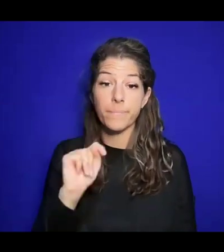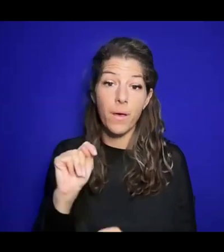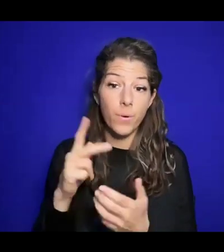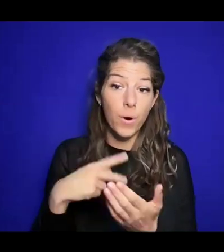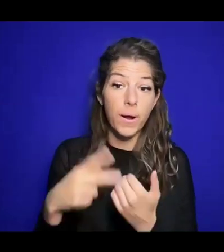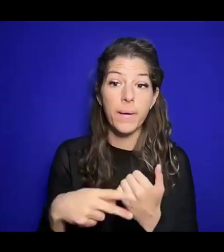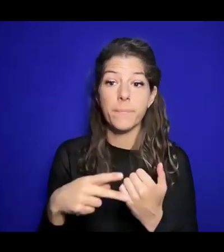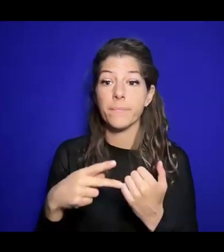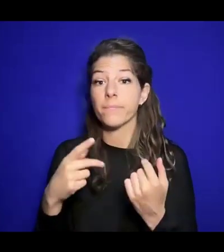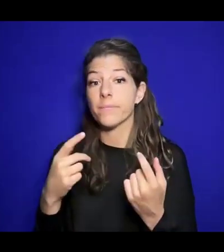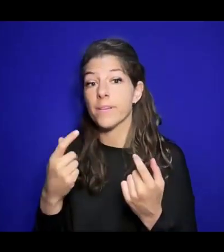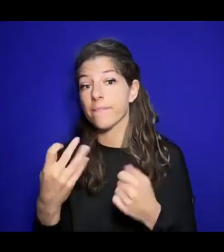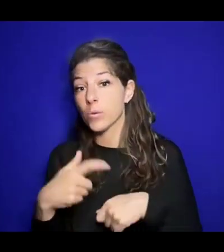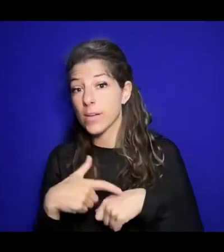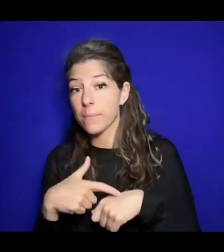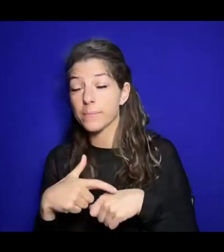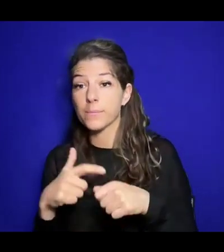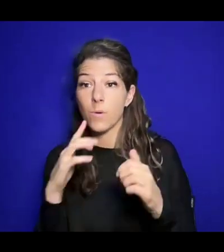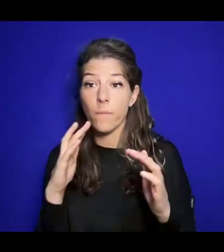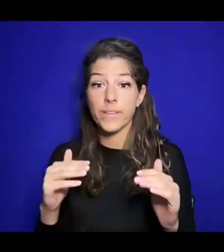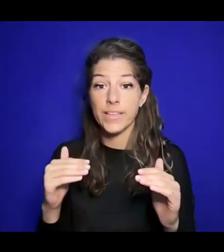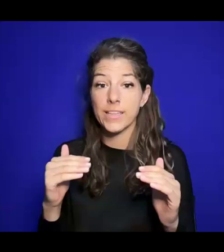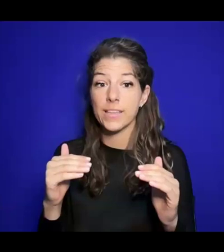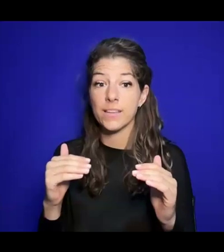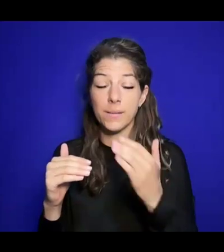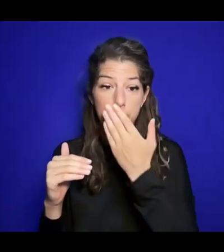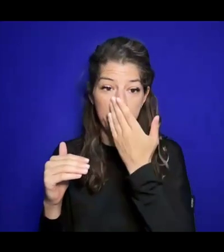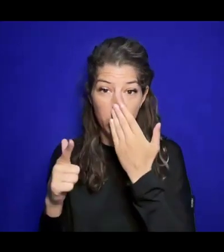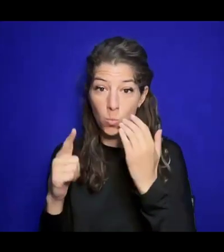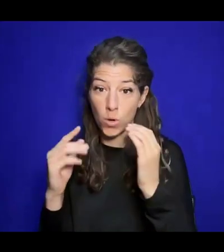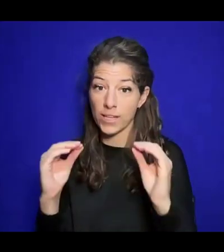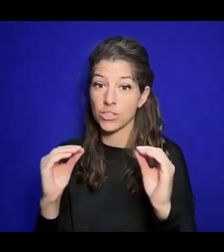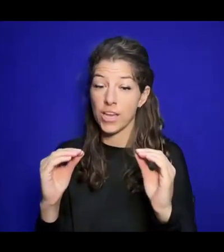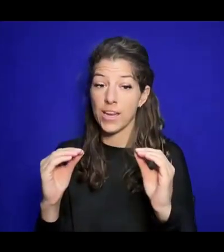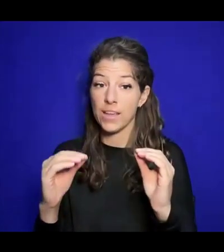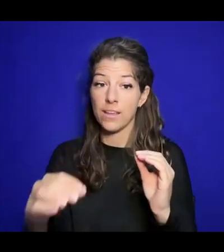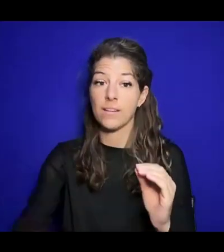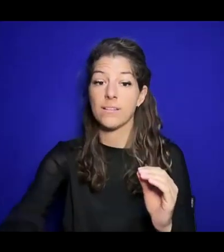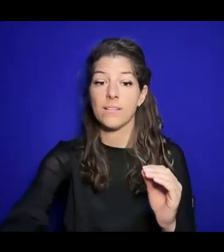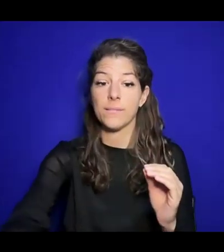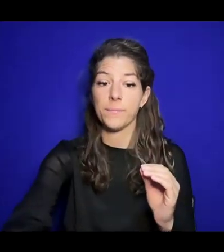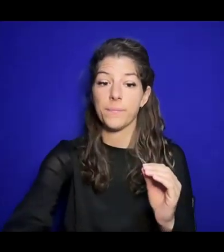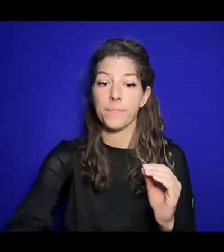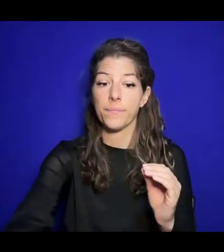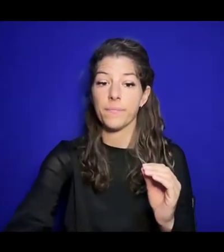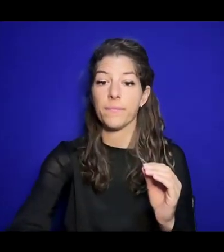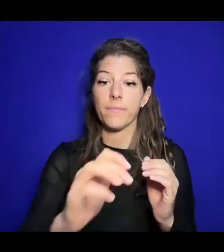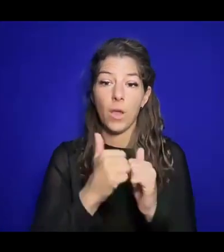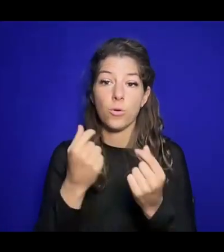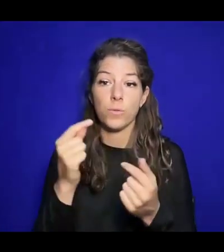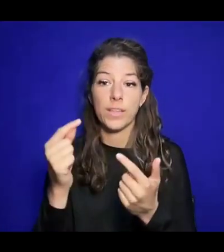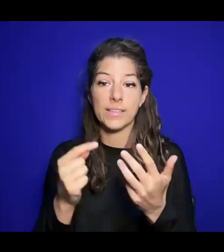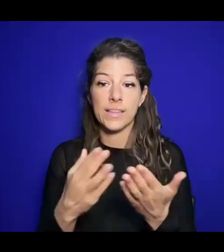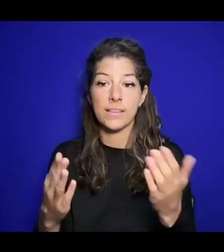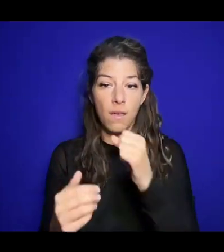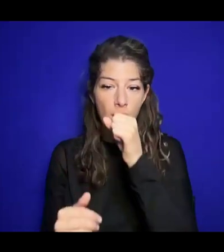do. Yeah, I did it a few times. Hopefully, you were educated in the rehab facility on how to do these things, but